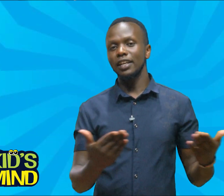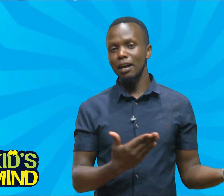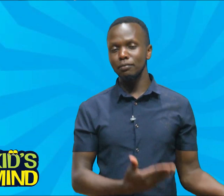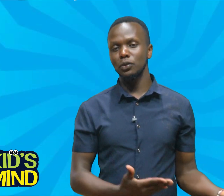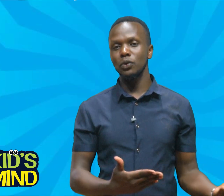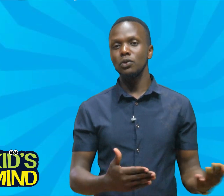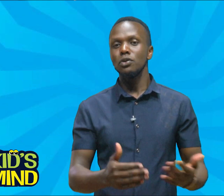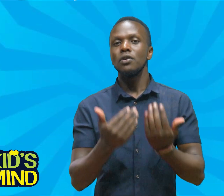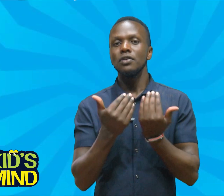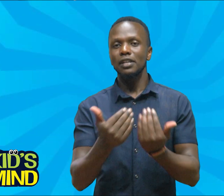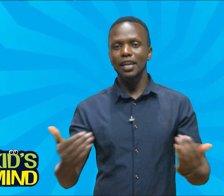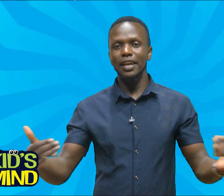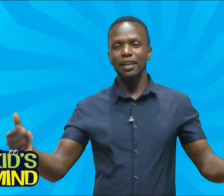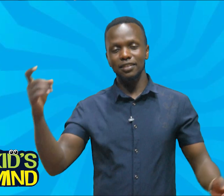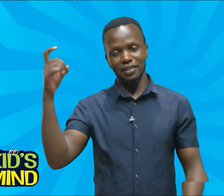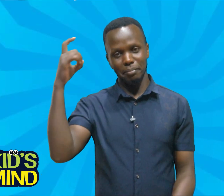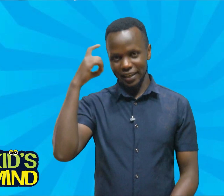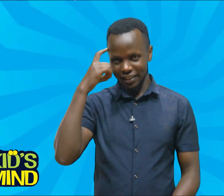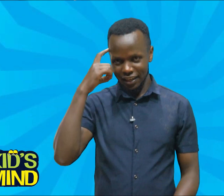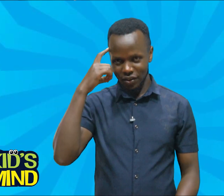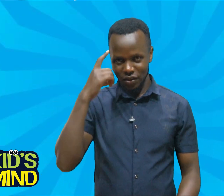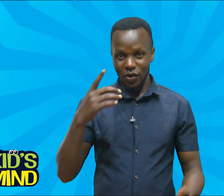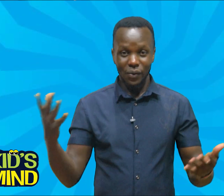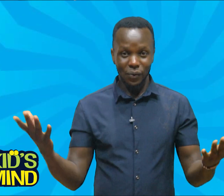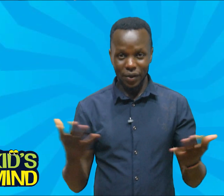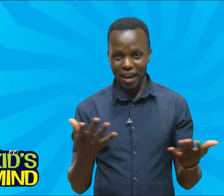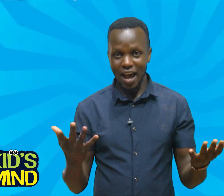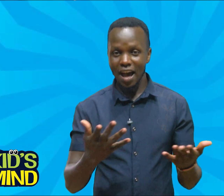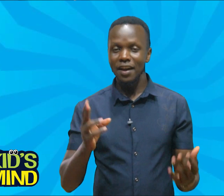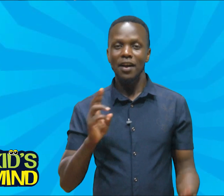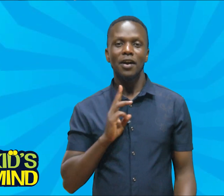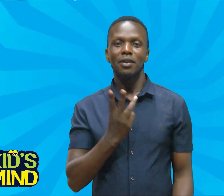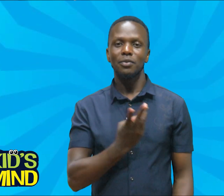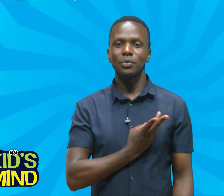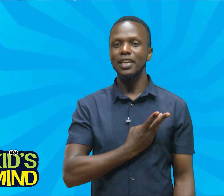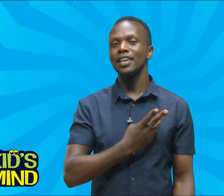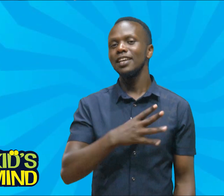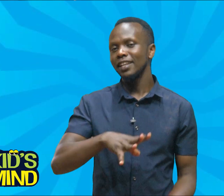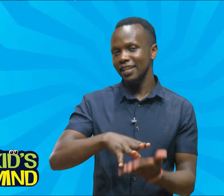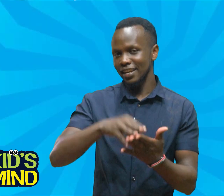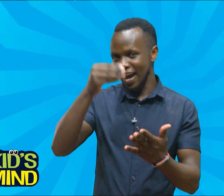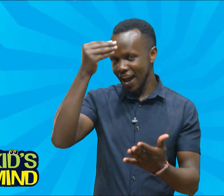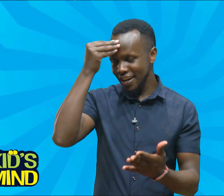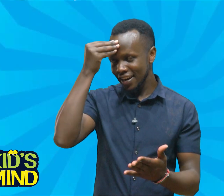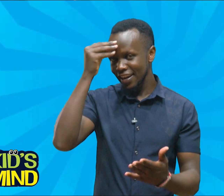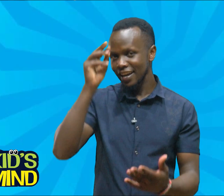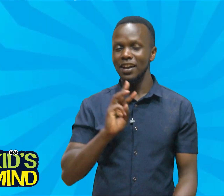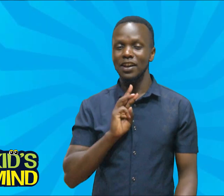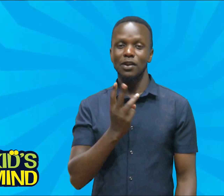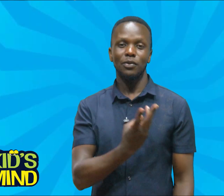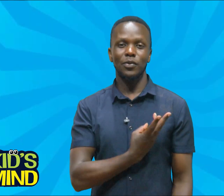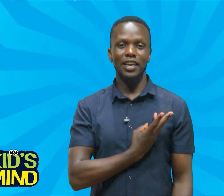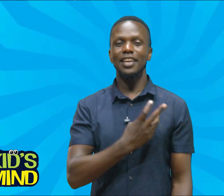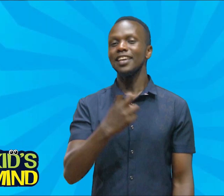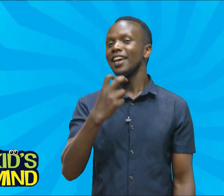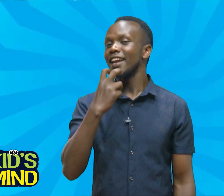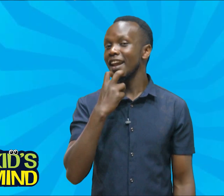Welcome to Kids Mind, where we learn, we